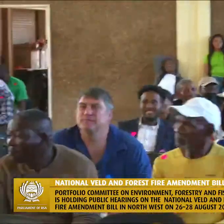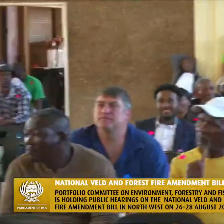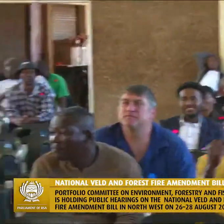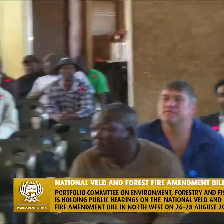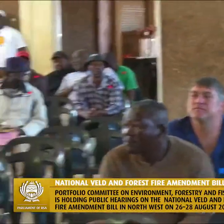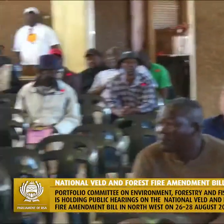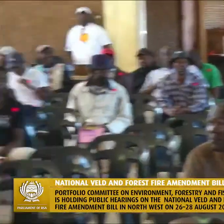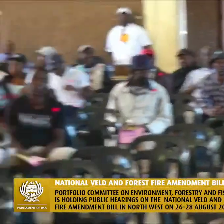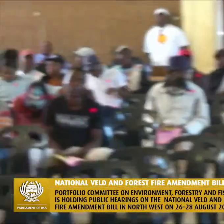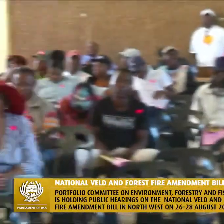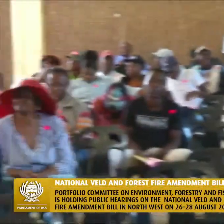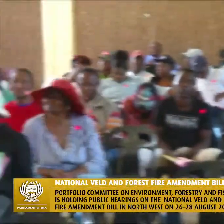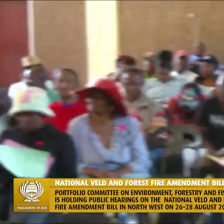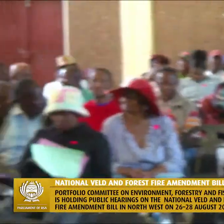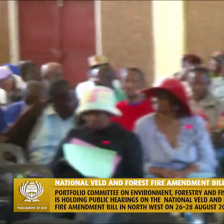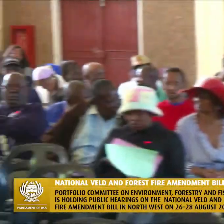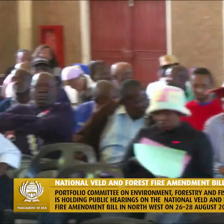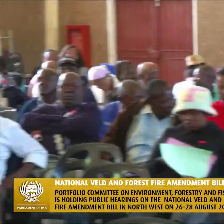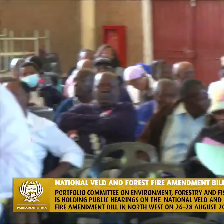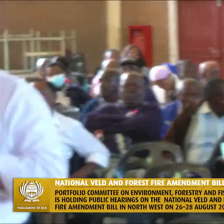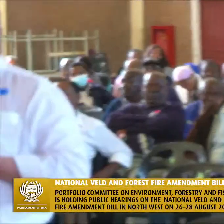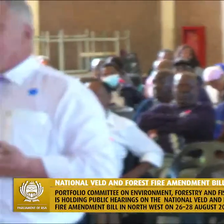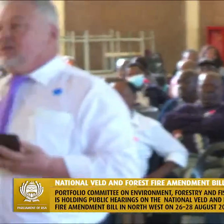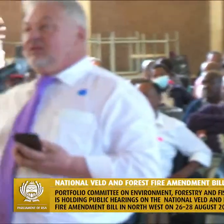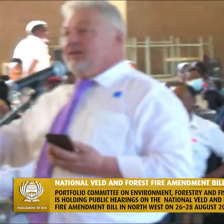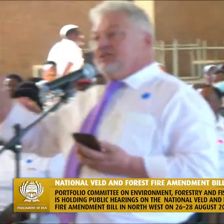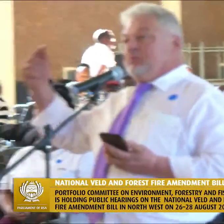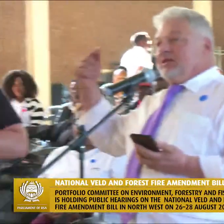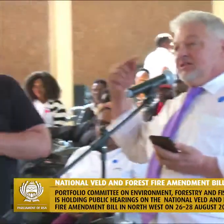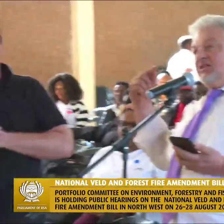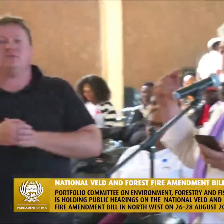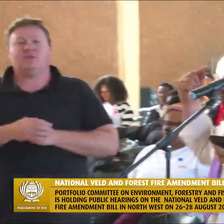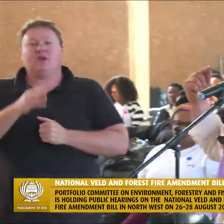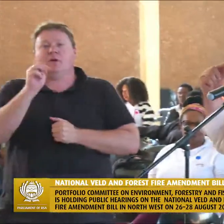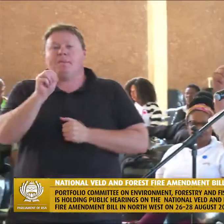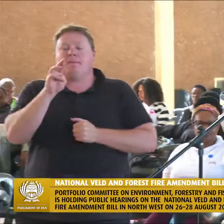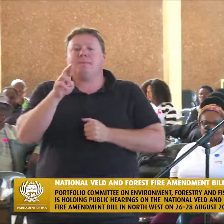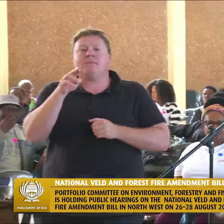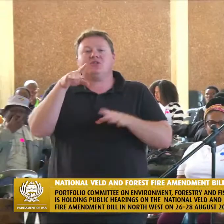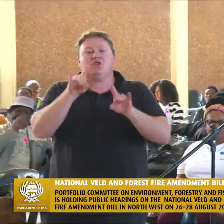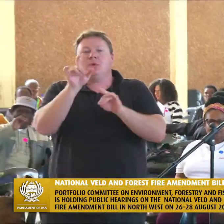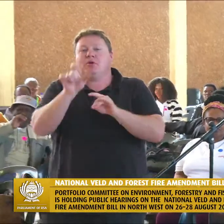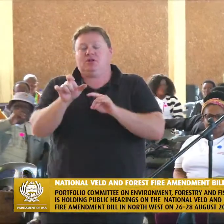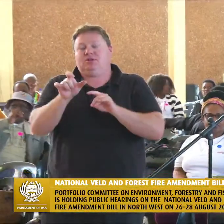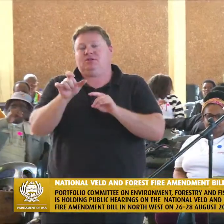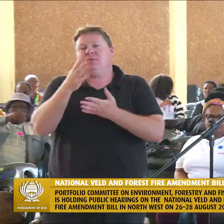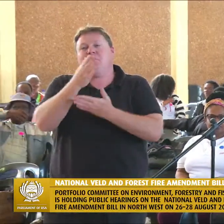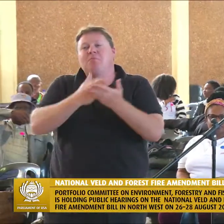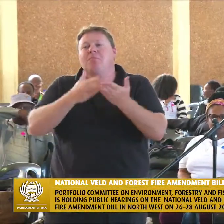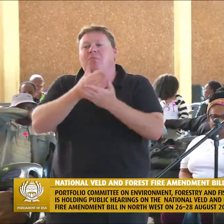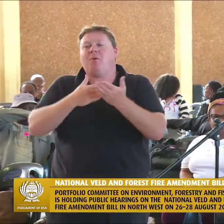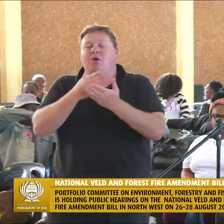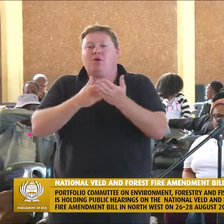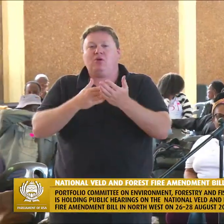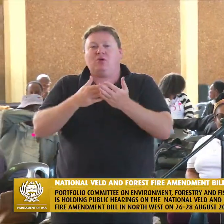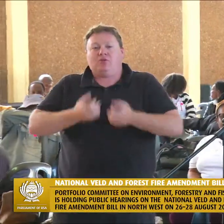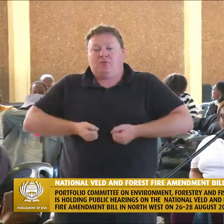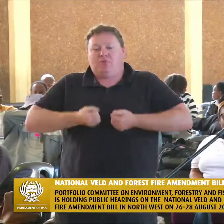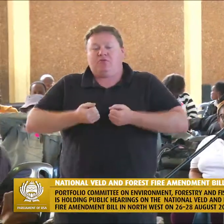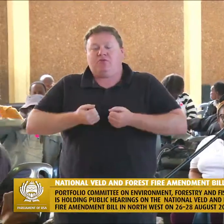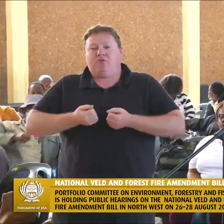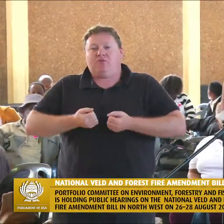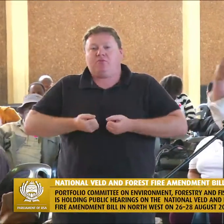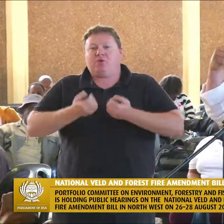mr chairman i know that's not part of a presentation but this is part of a point and